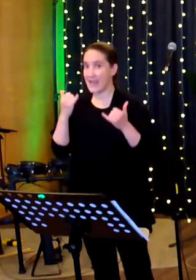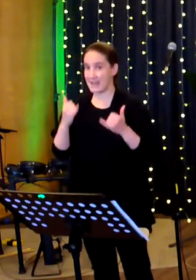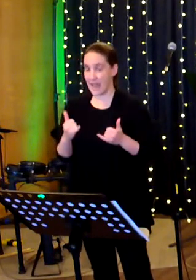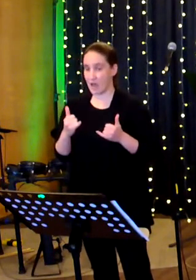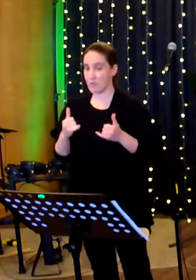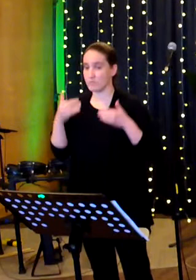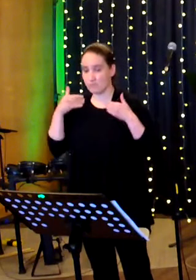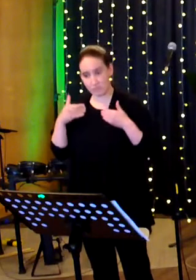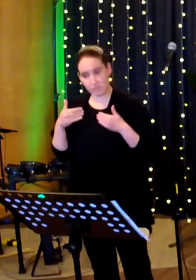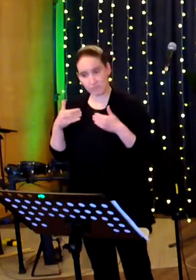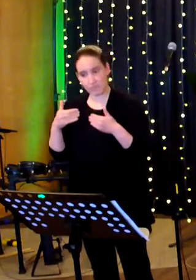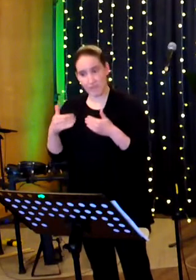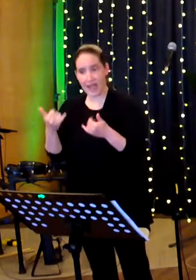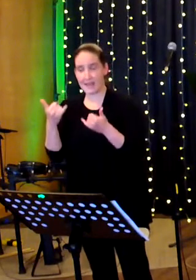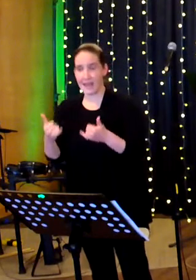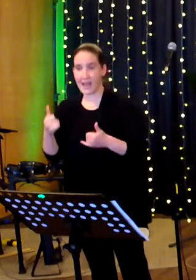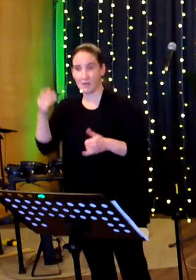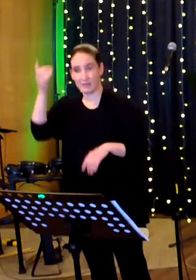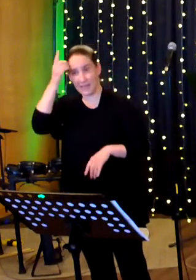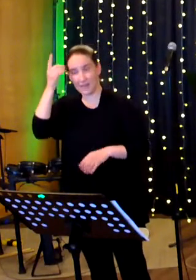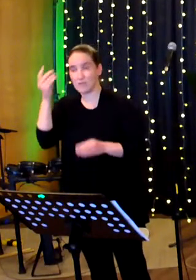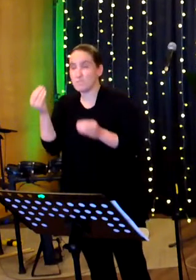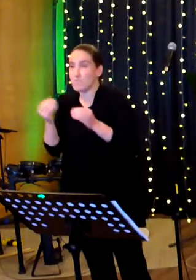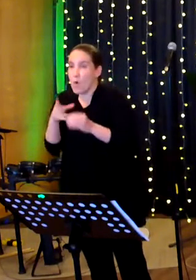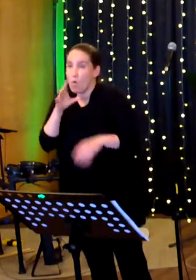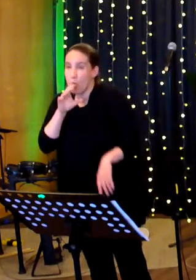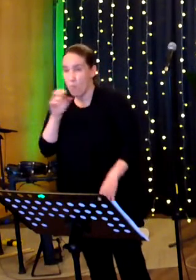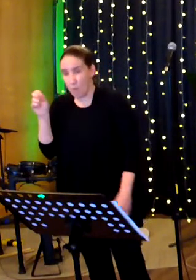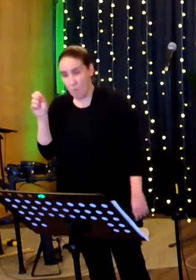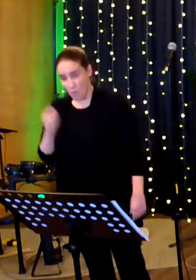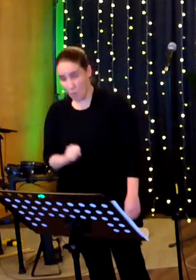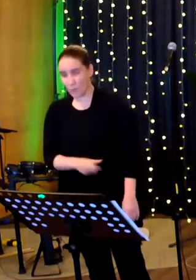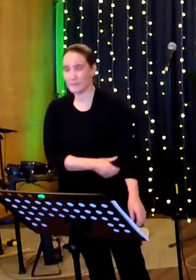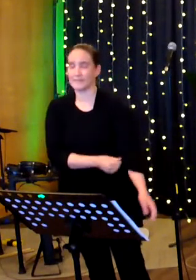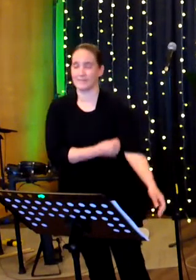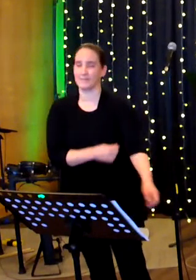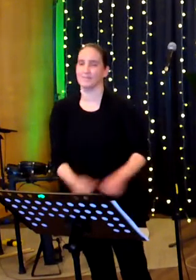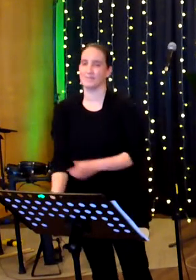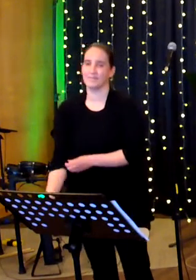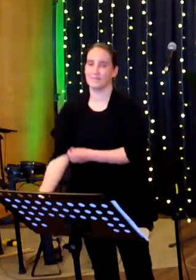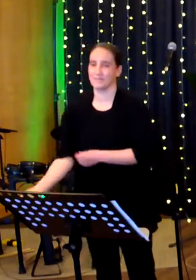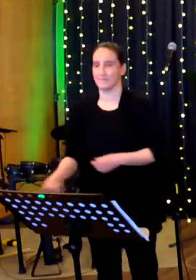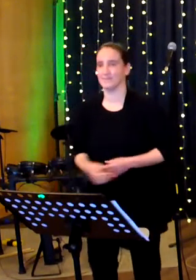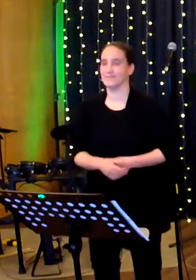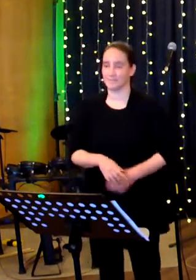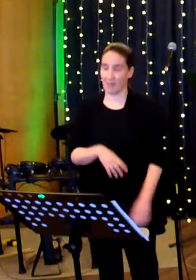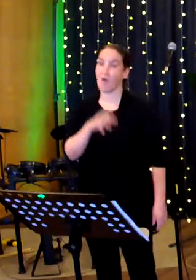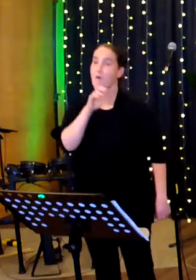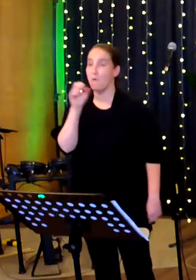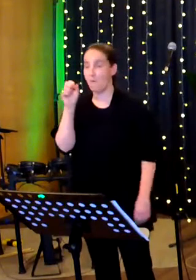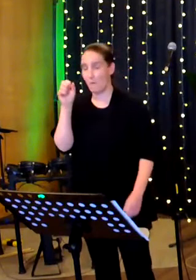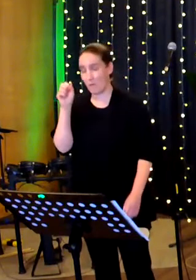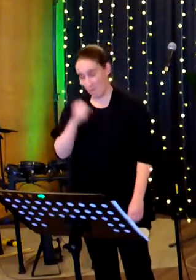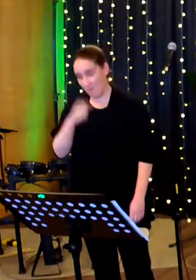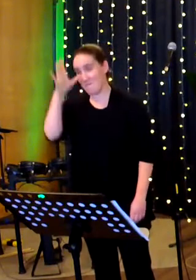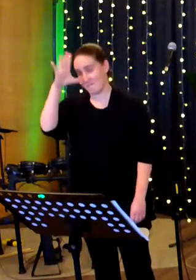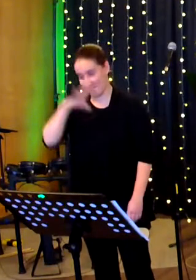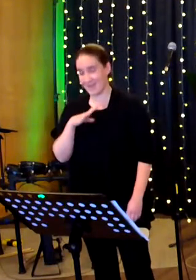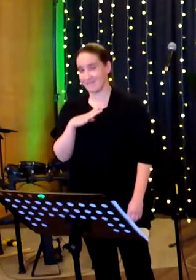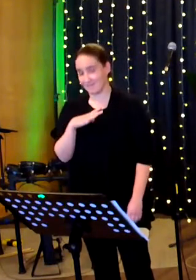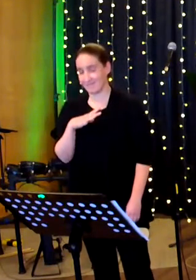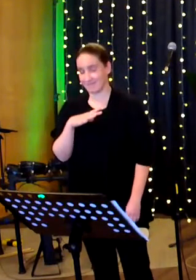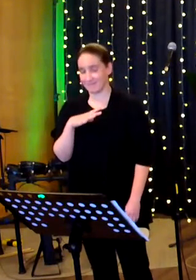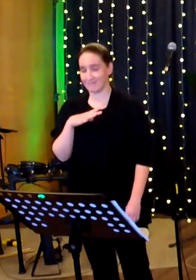10. Guess what? He's even older, okay? So at this point, Daniel's, he's old. Like, he's an old guy